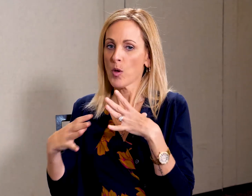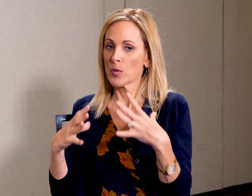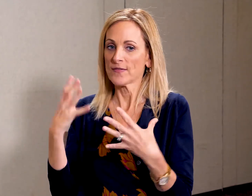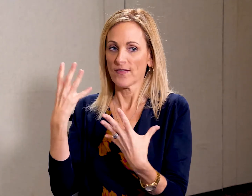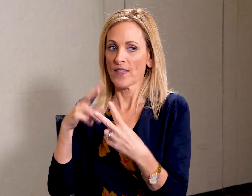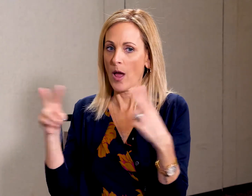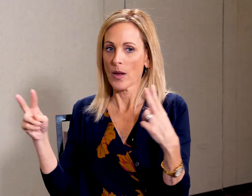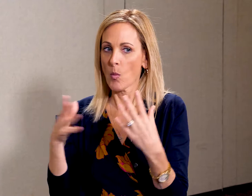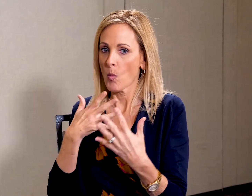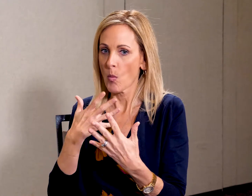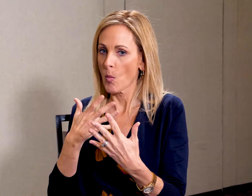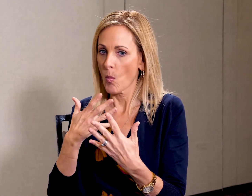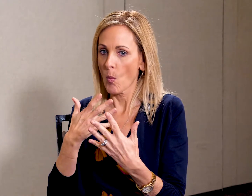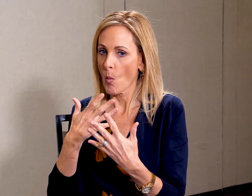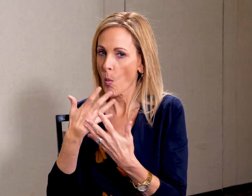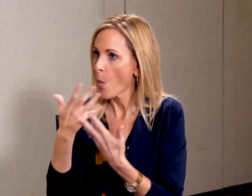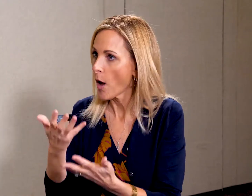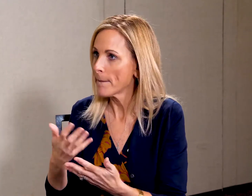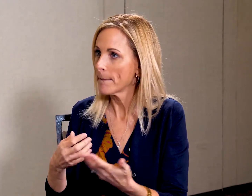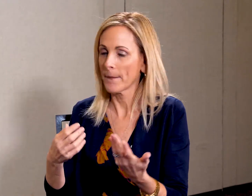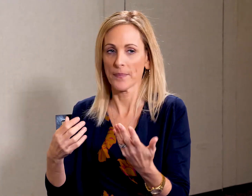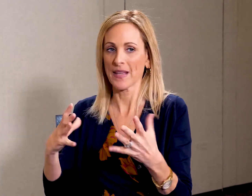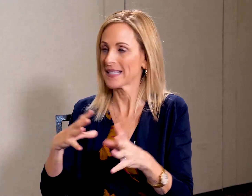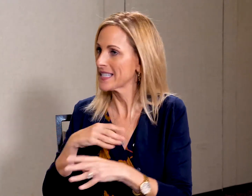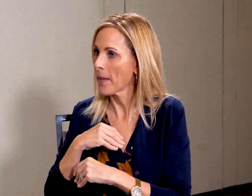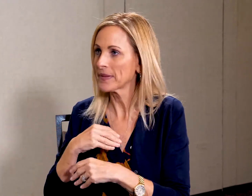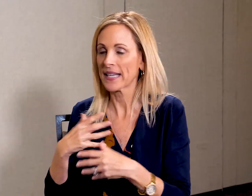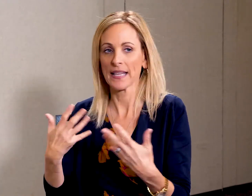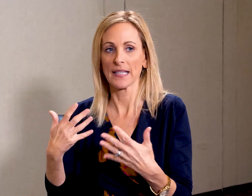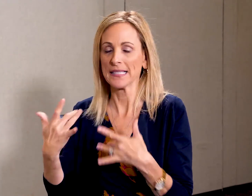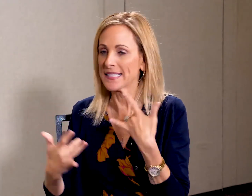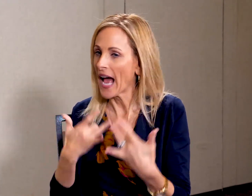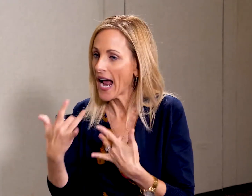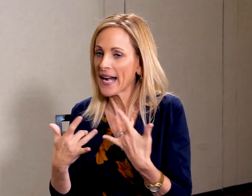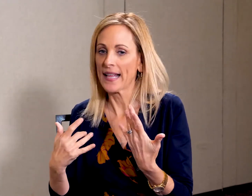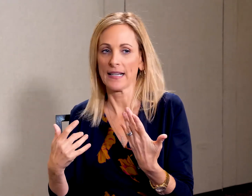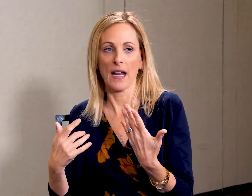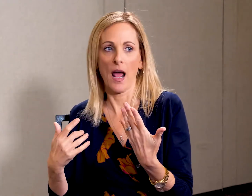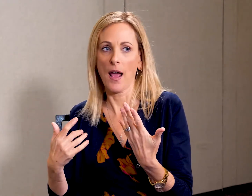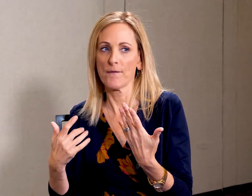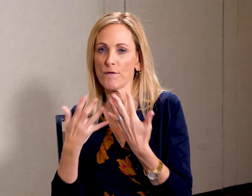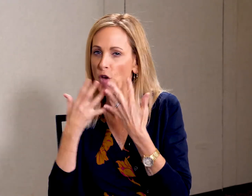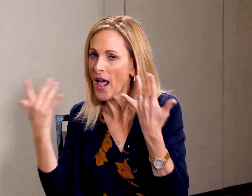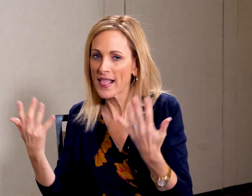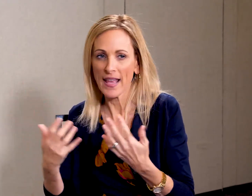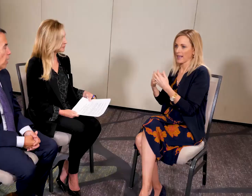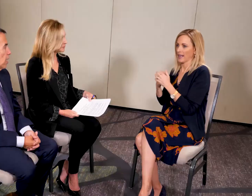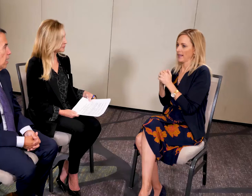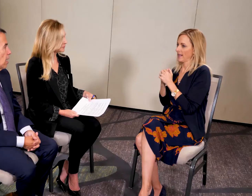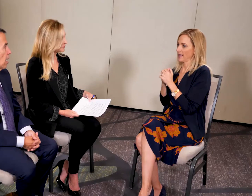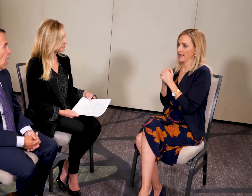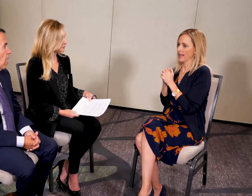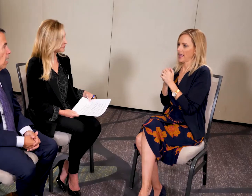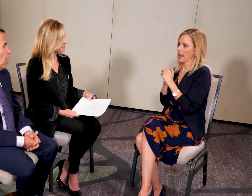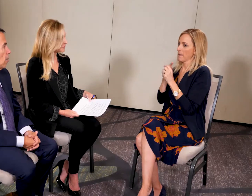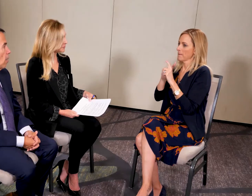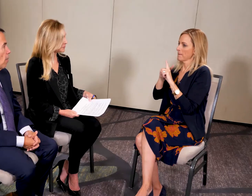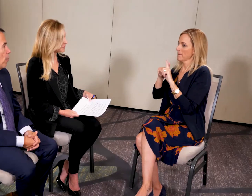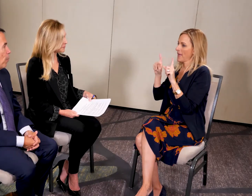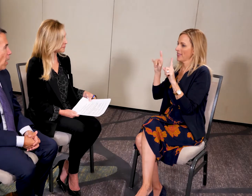And Hollywood was very warm in welcoming me, accepting and excited, friendly.